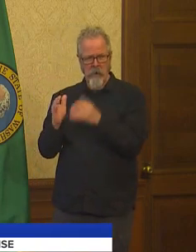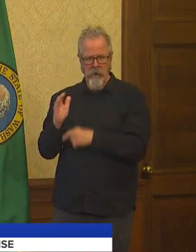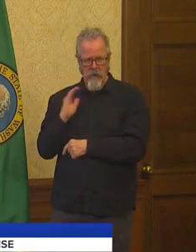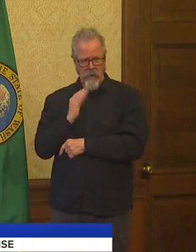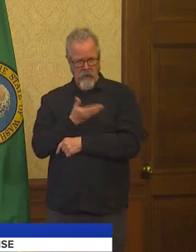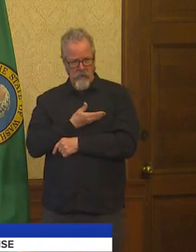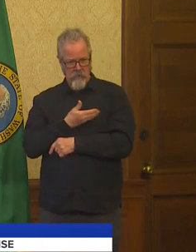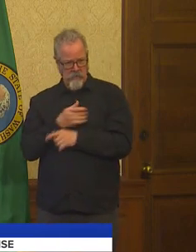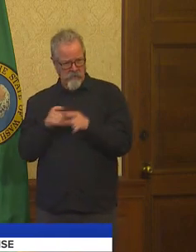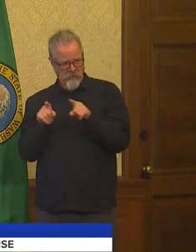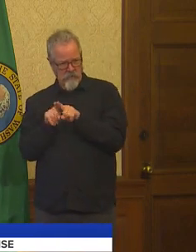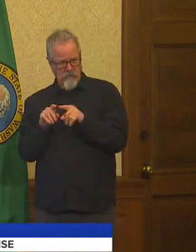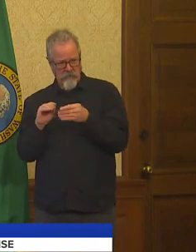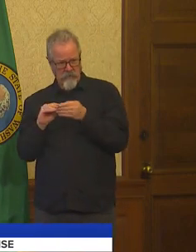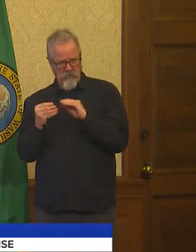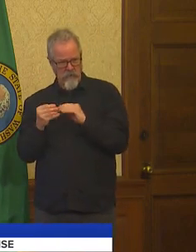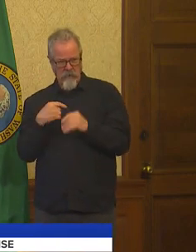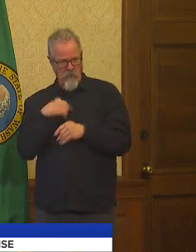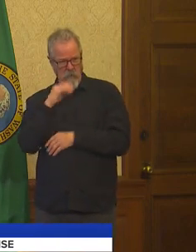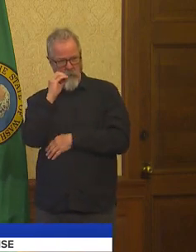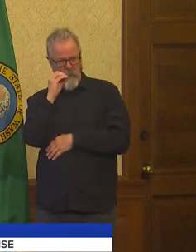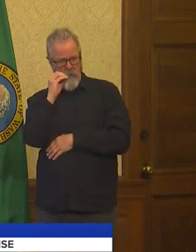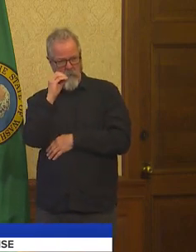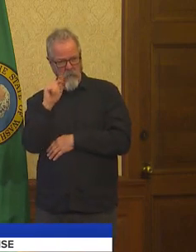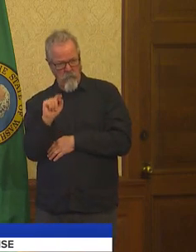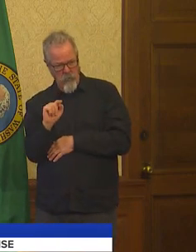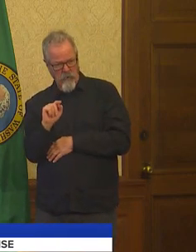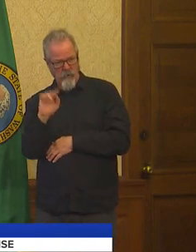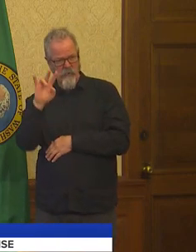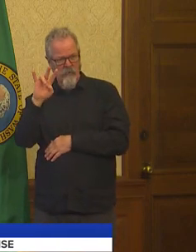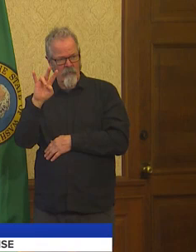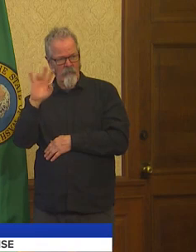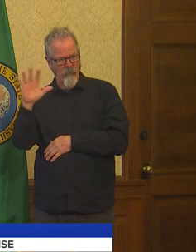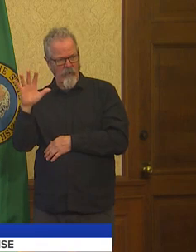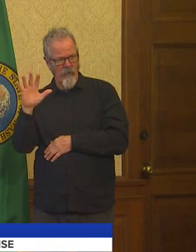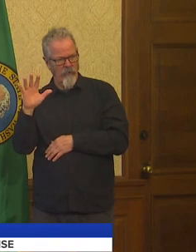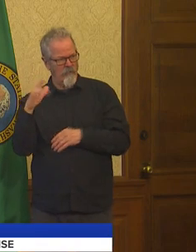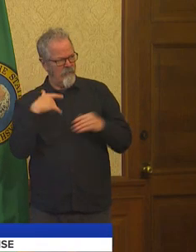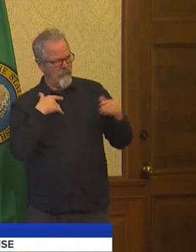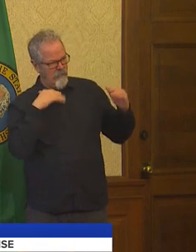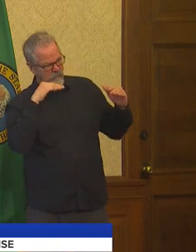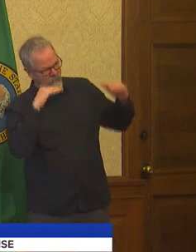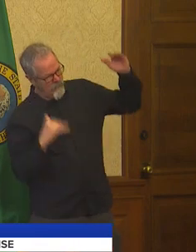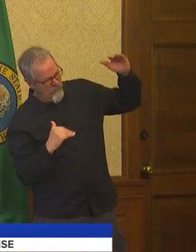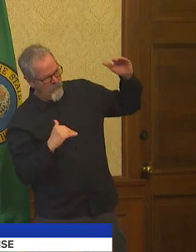much capacity. You don't the have IDM? the same number of